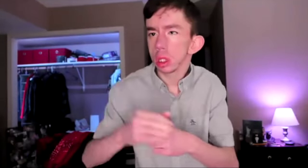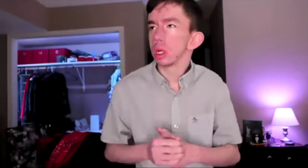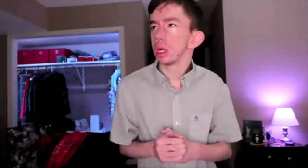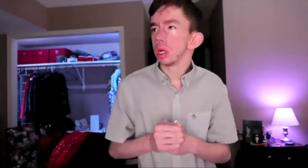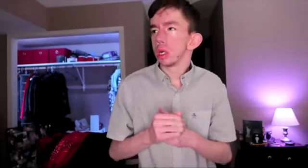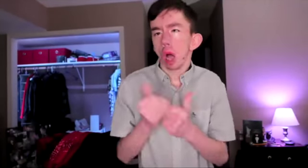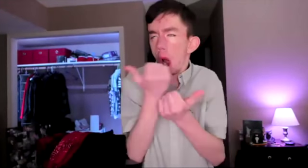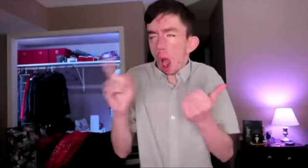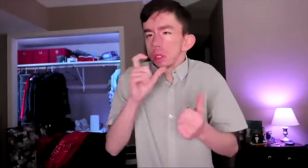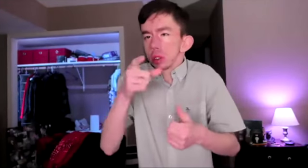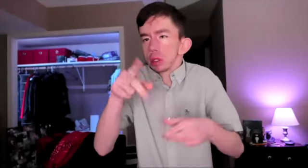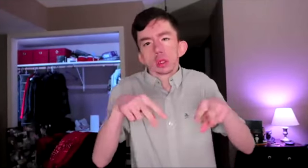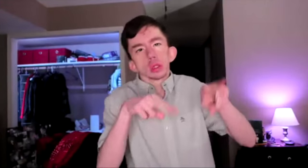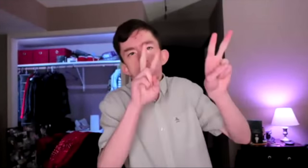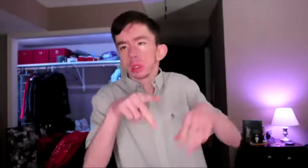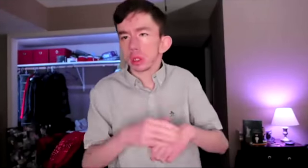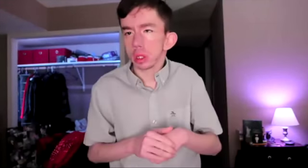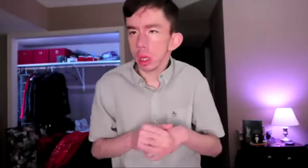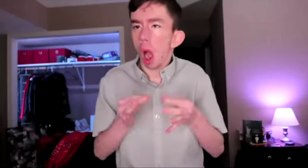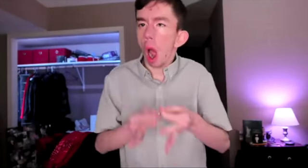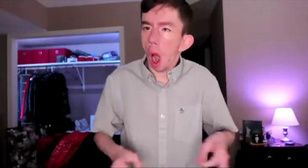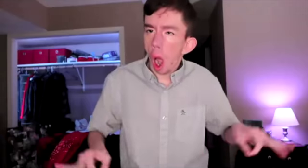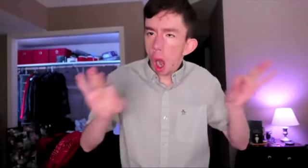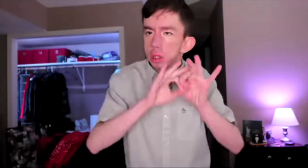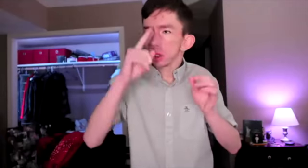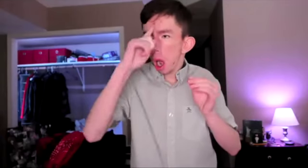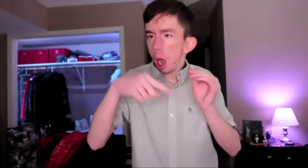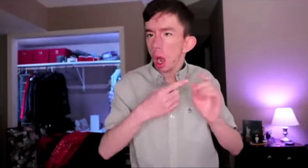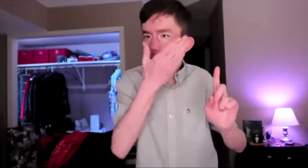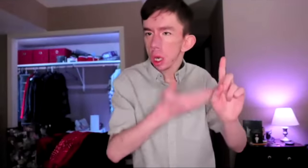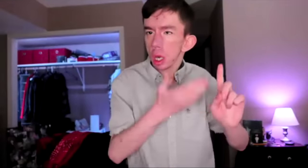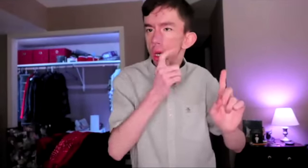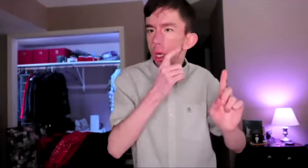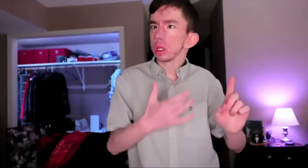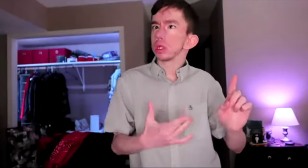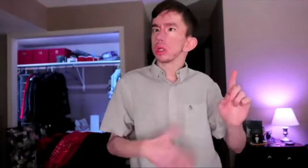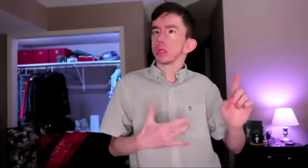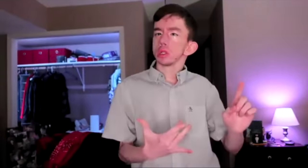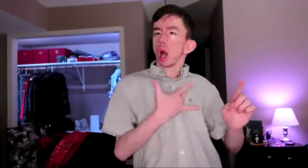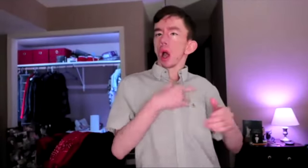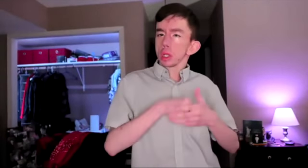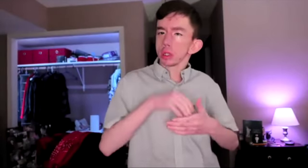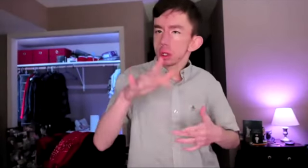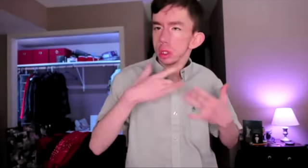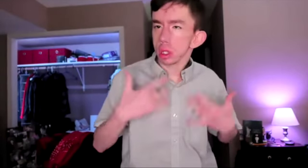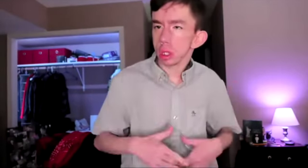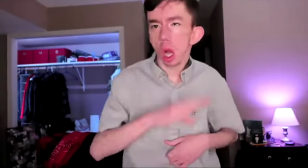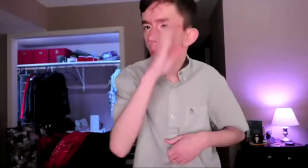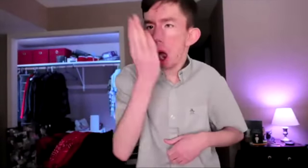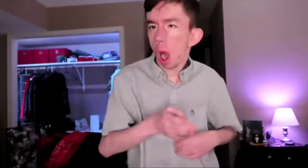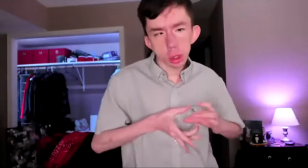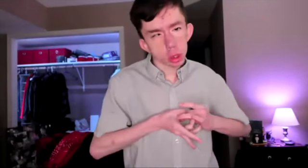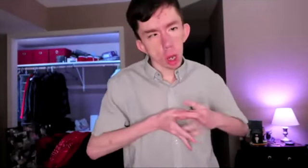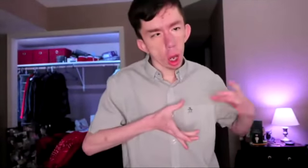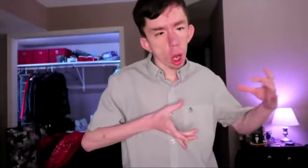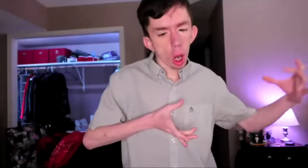to your friends or, you know, your hero, anyone that you look up to, it's really important to know about the